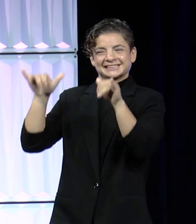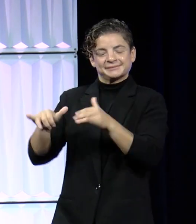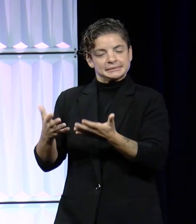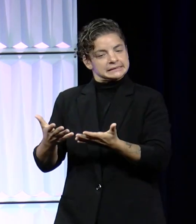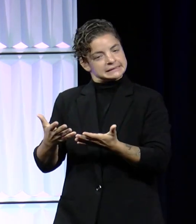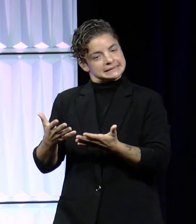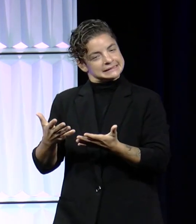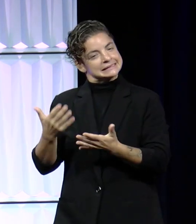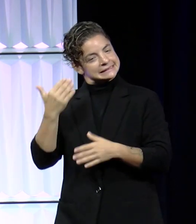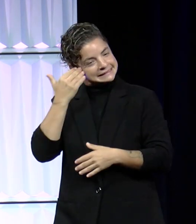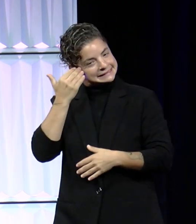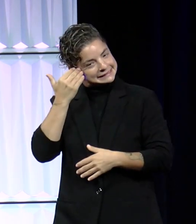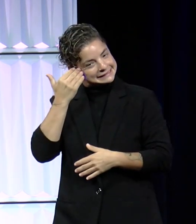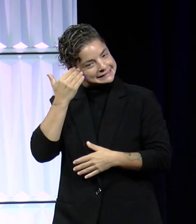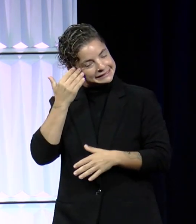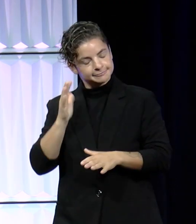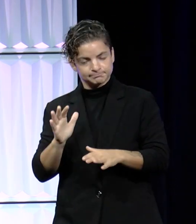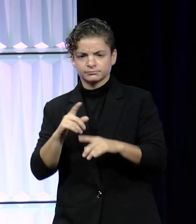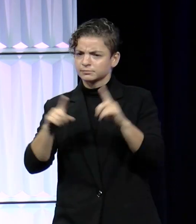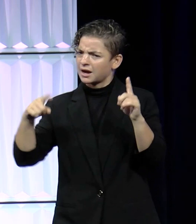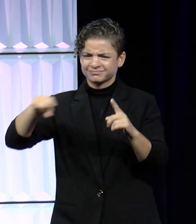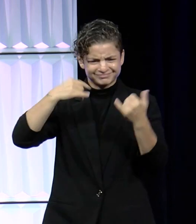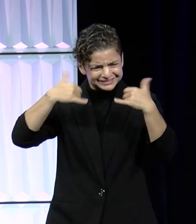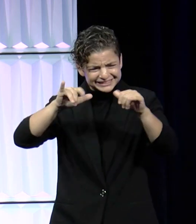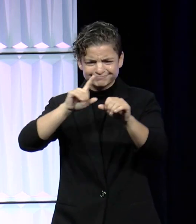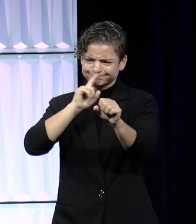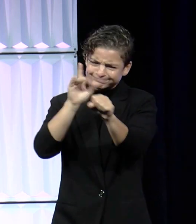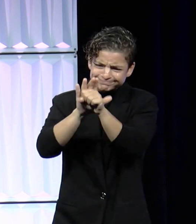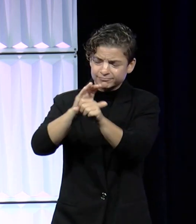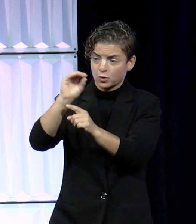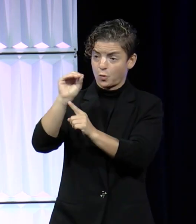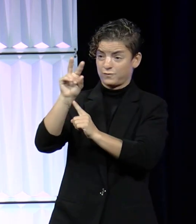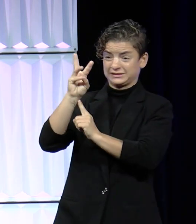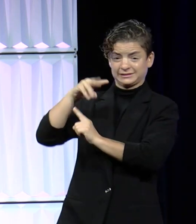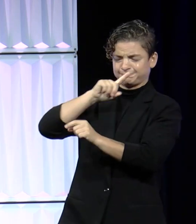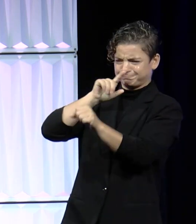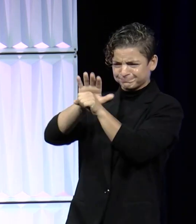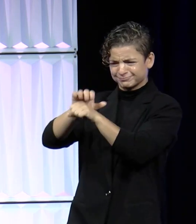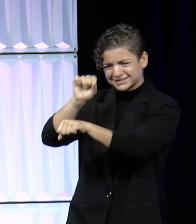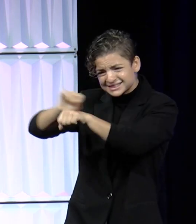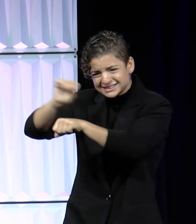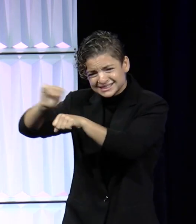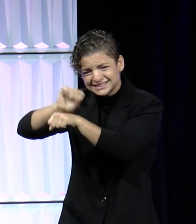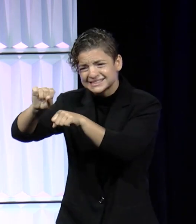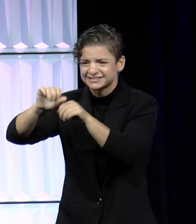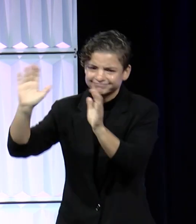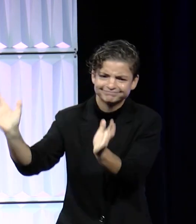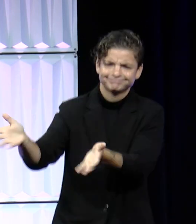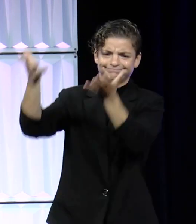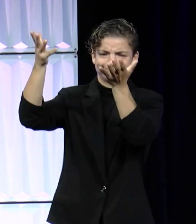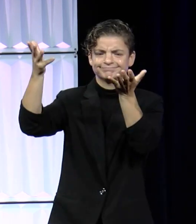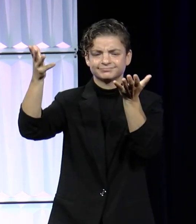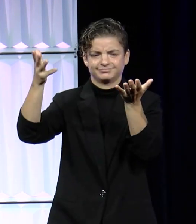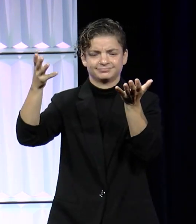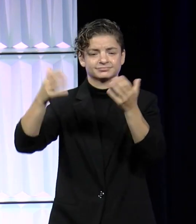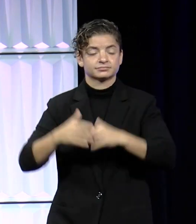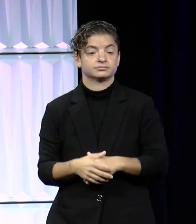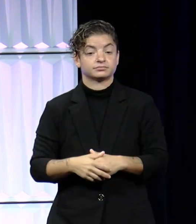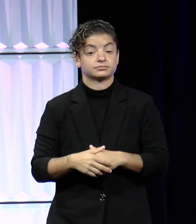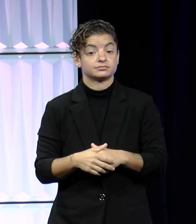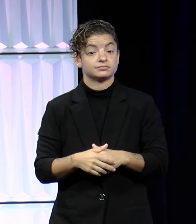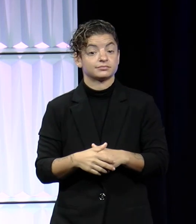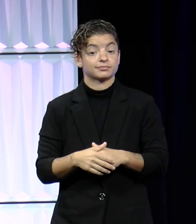promise that OVW will bend over backwards to help you through that. And we've also got to ensure that, right, everything we fund, right, all